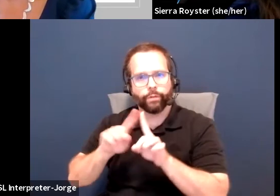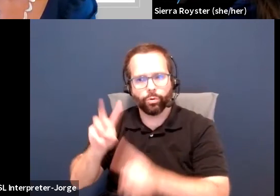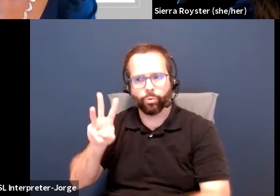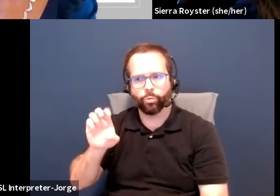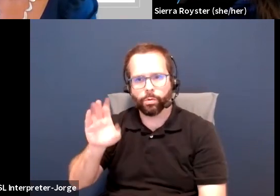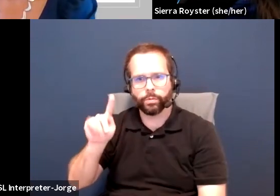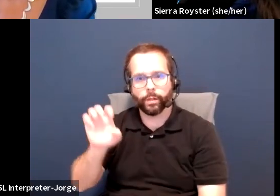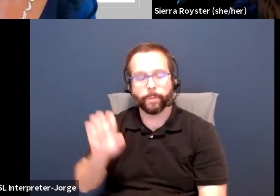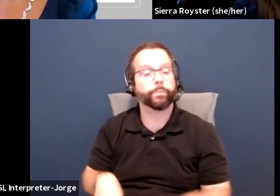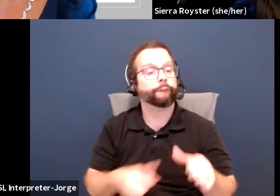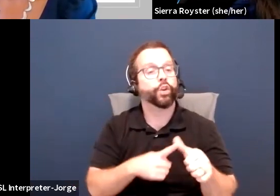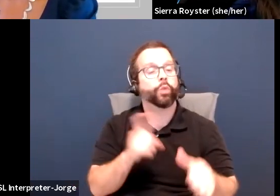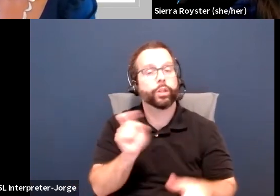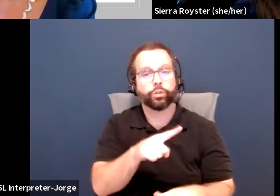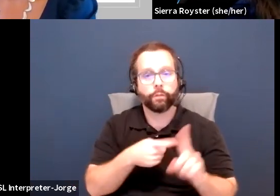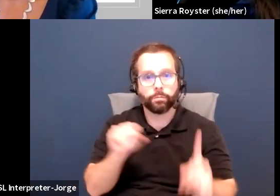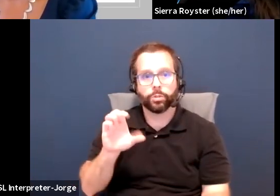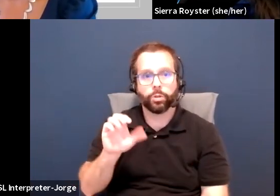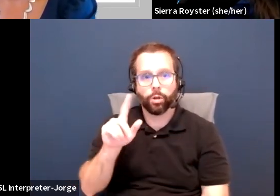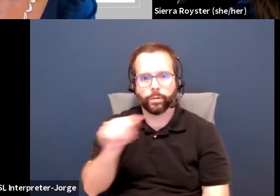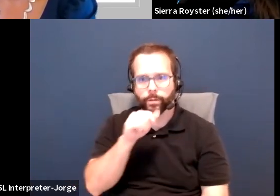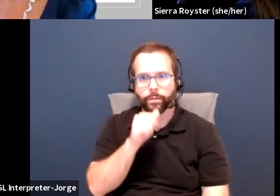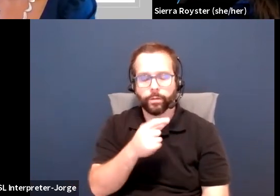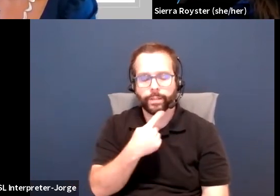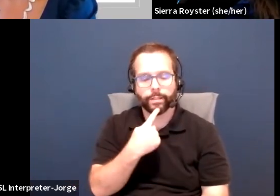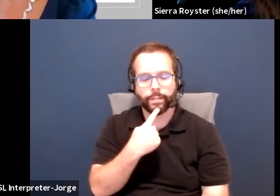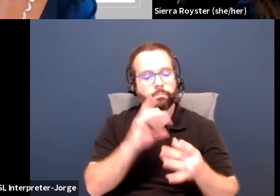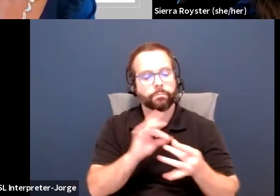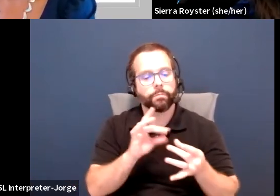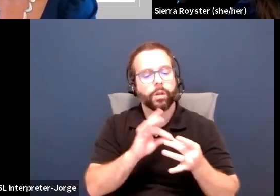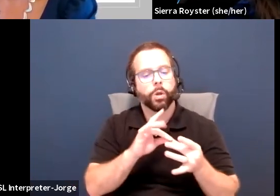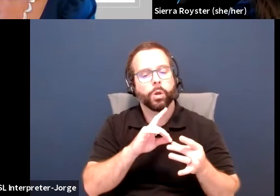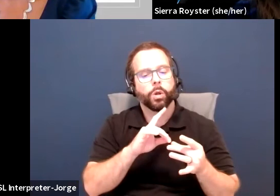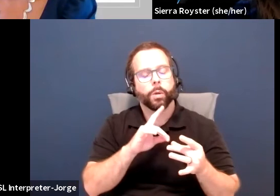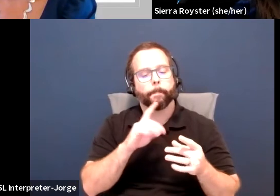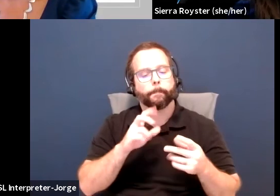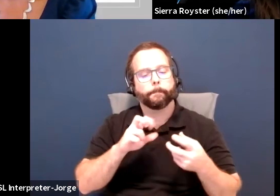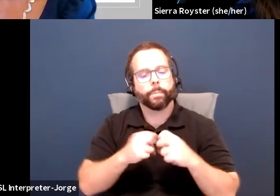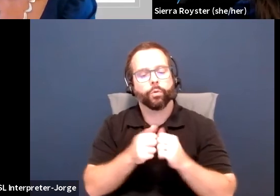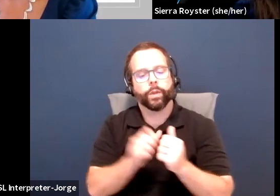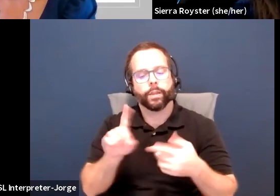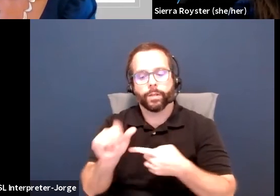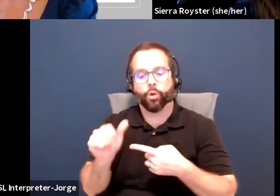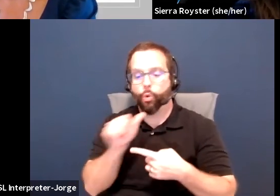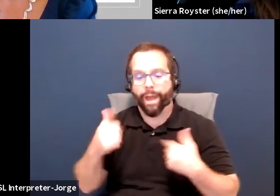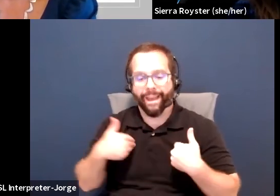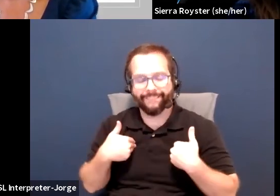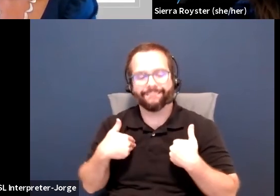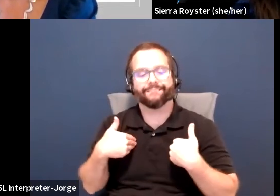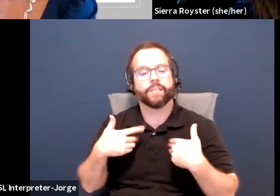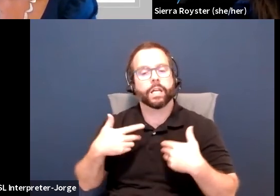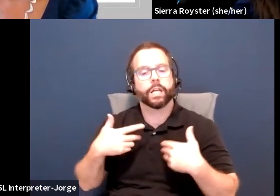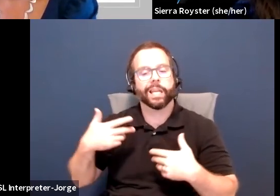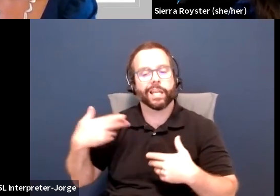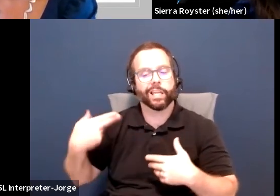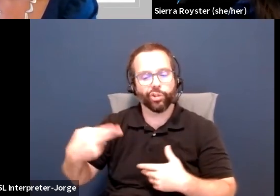improving housing options, have you had discussions around solving the problem of people with disabilities who have a history of eviction, a poor credit